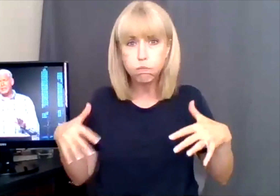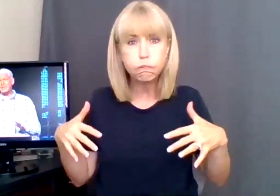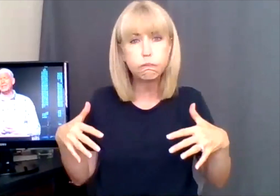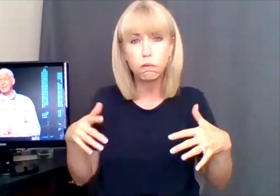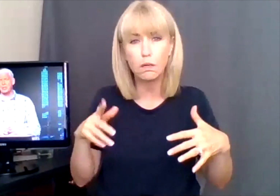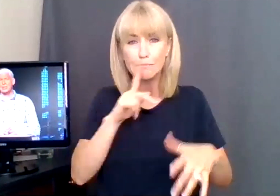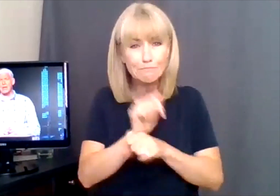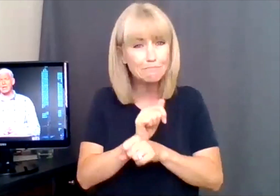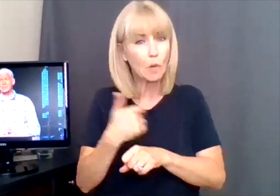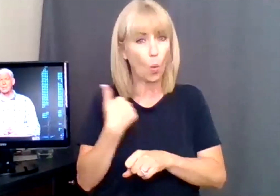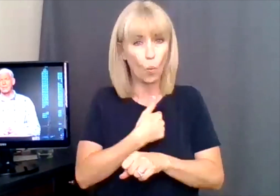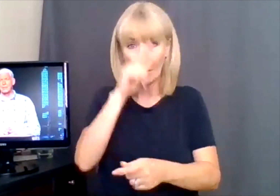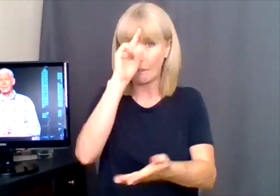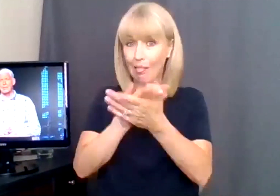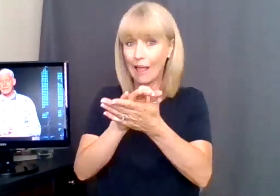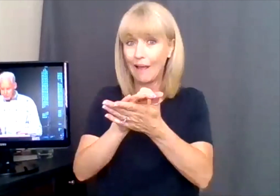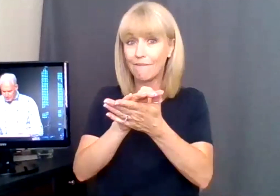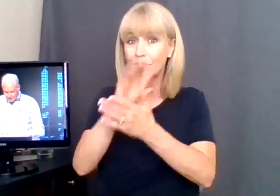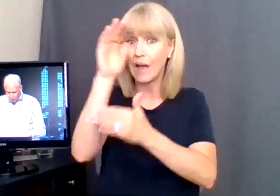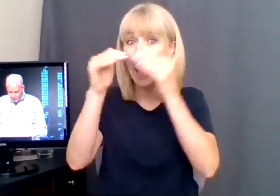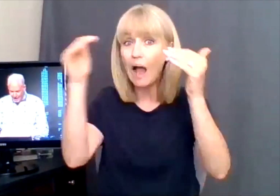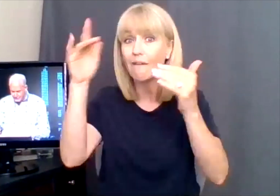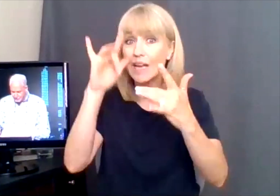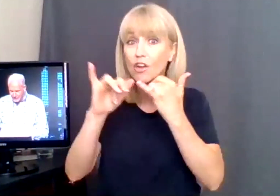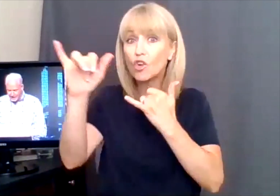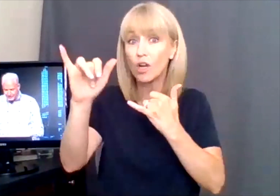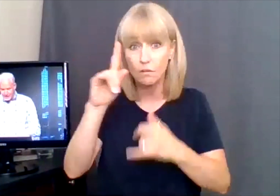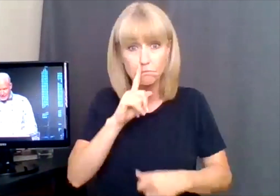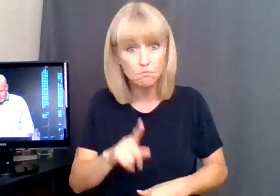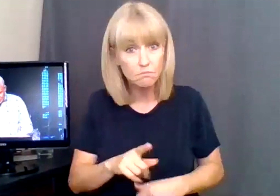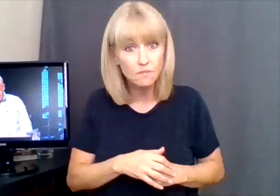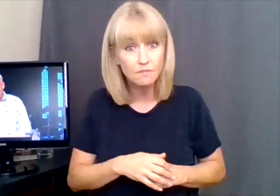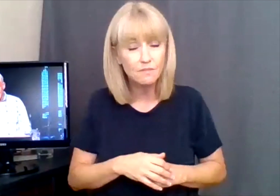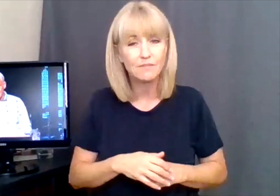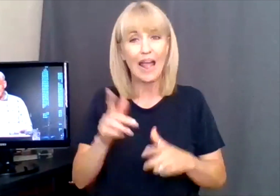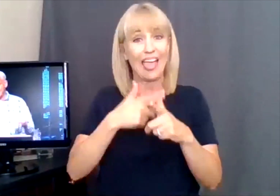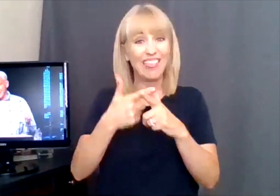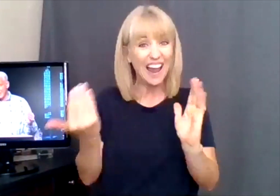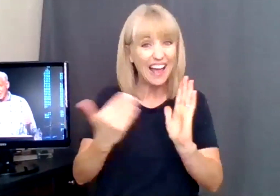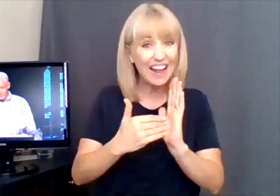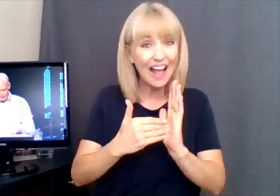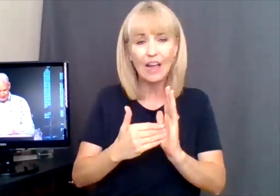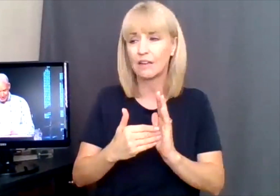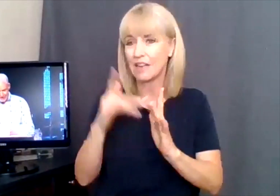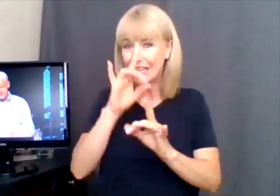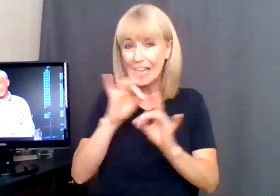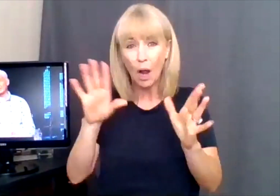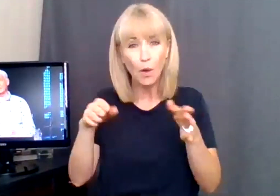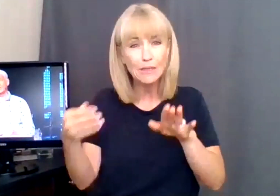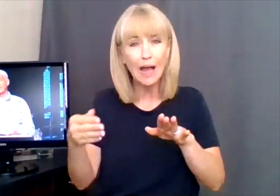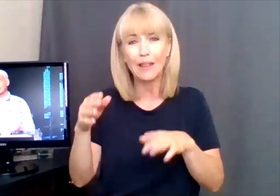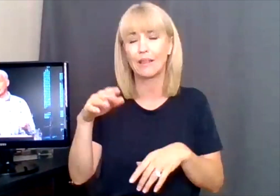really believe in eternity or not? And a few months more passed, and we have these tragic deaths of Ahmaud Arbery and